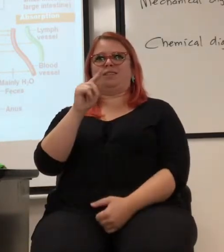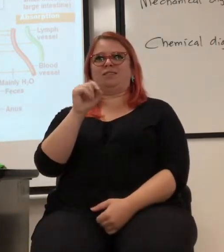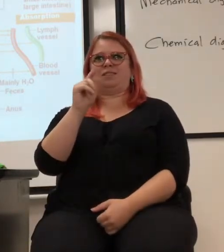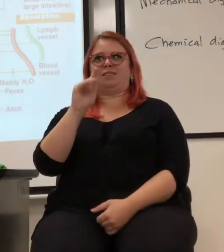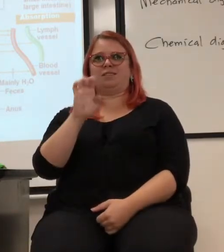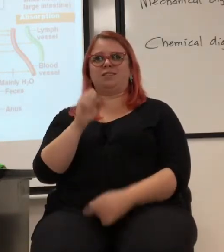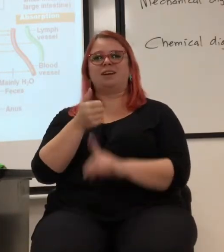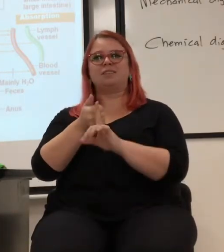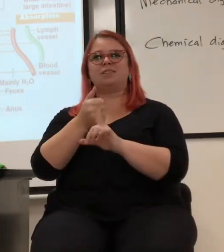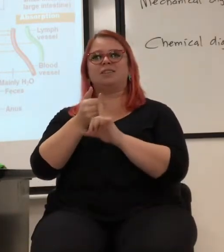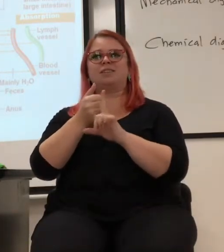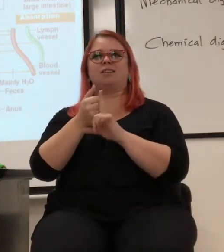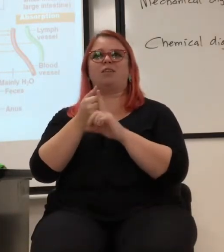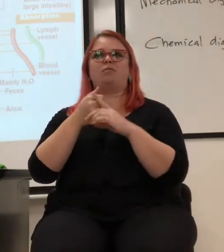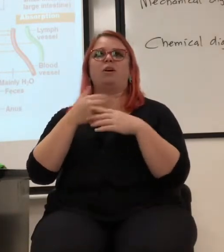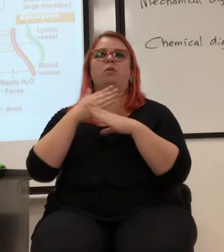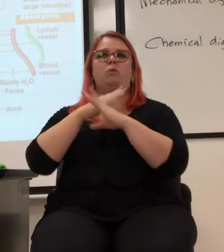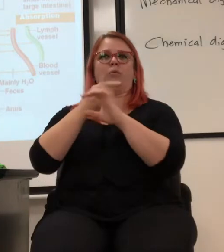barrier. Okay.